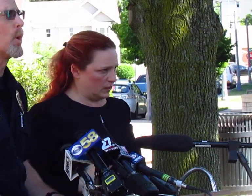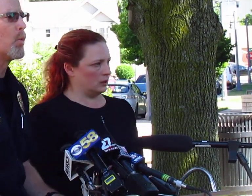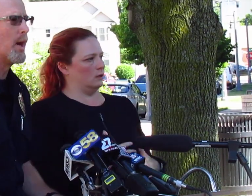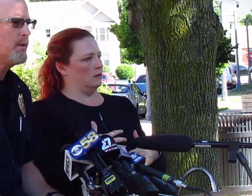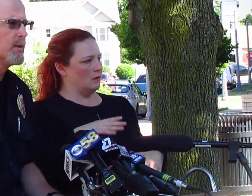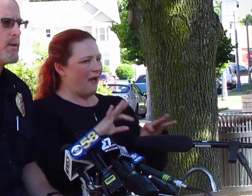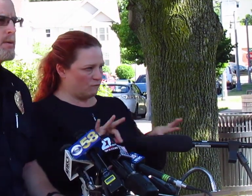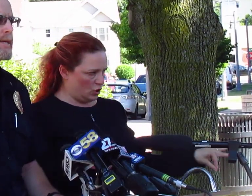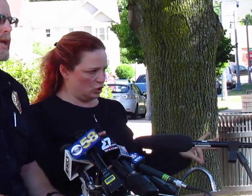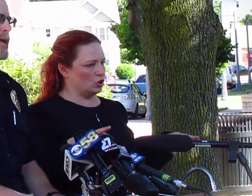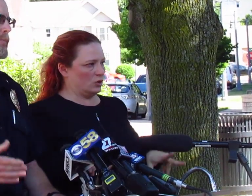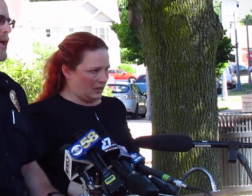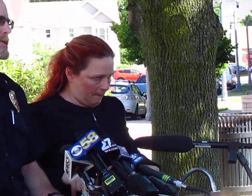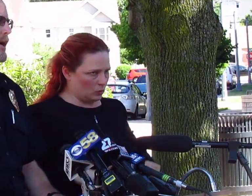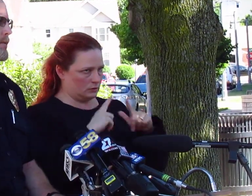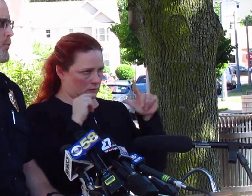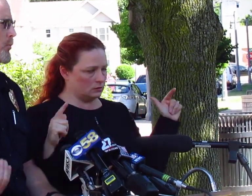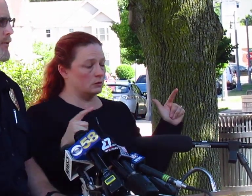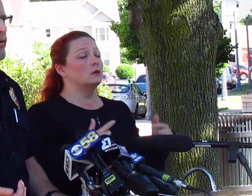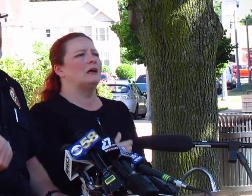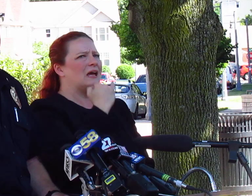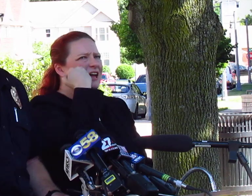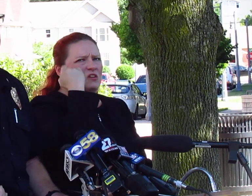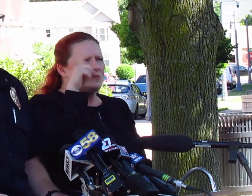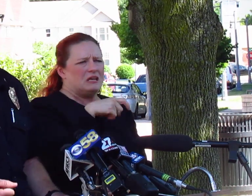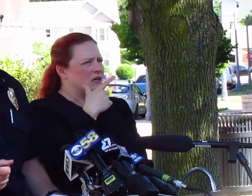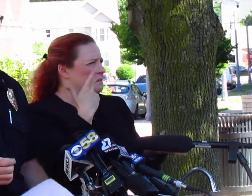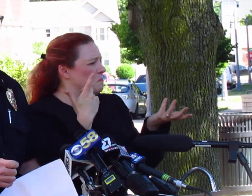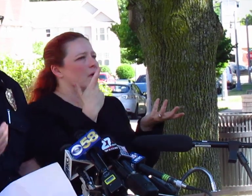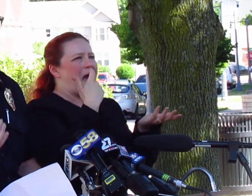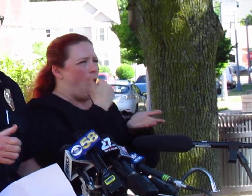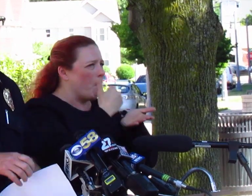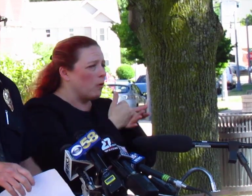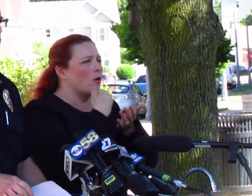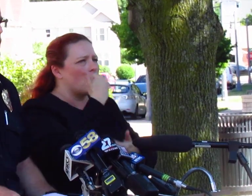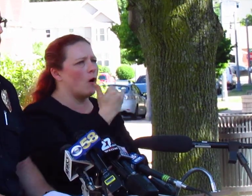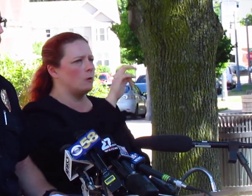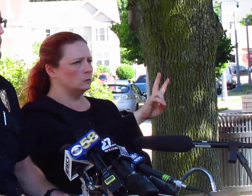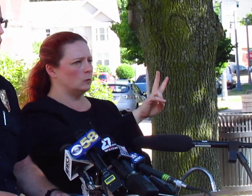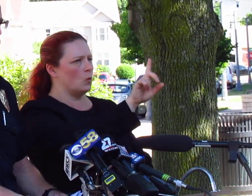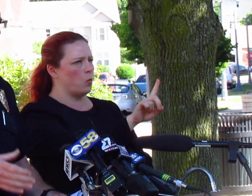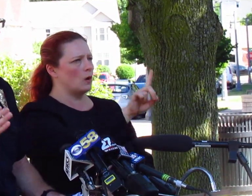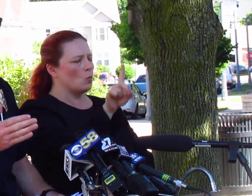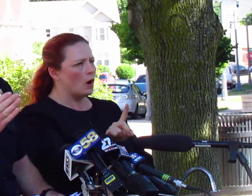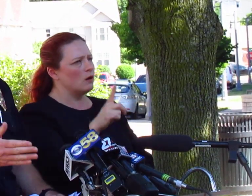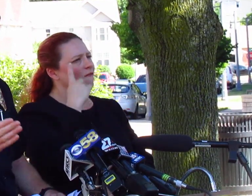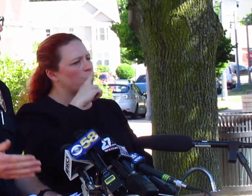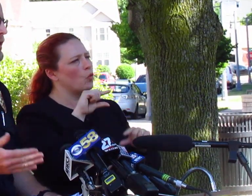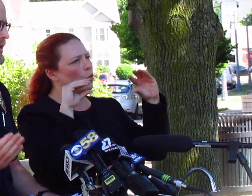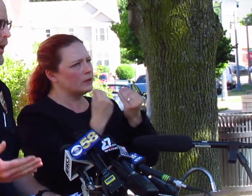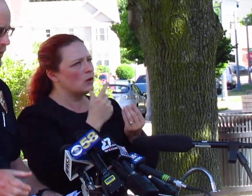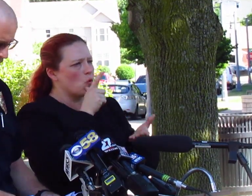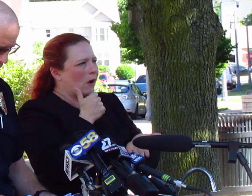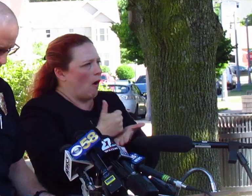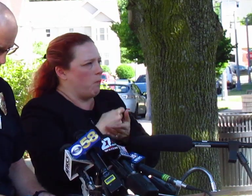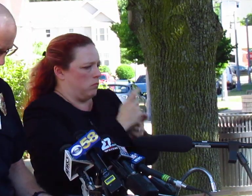call 211 to get any updates on appropriate phone numbers, emergency contacts, charitable organizations, what have you,